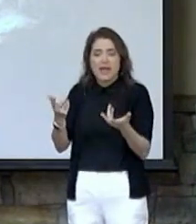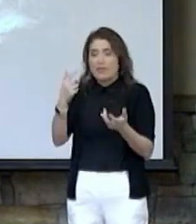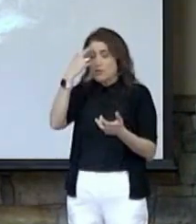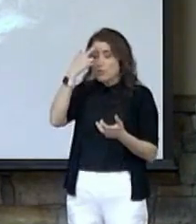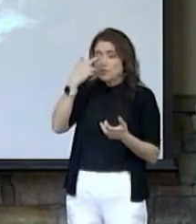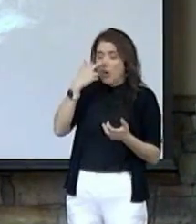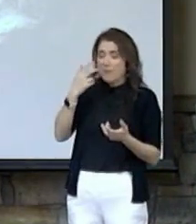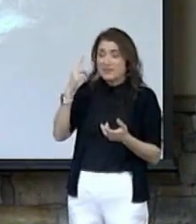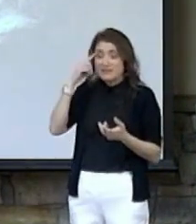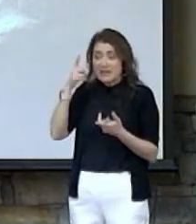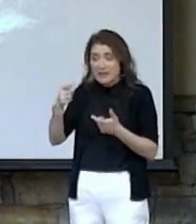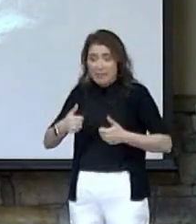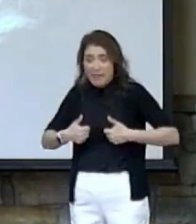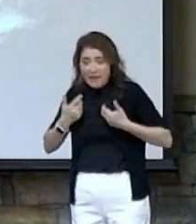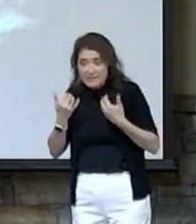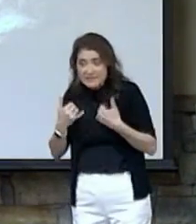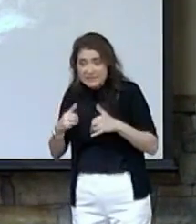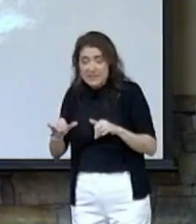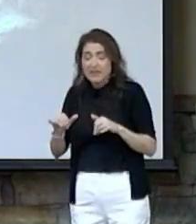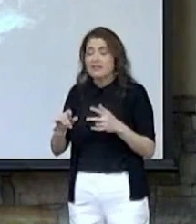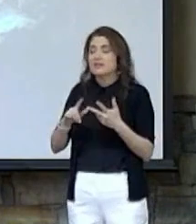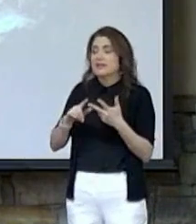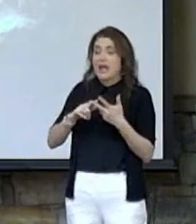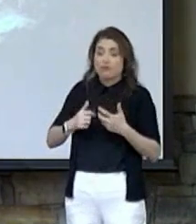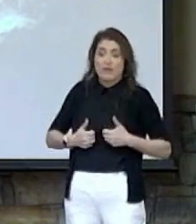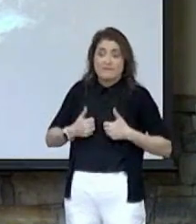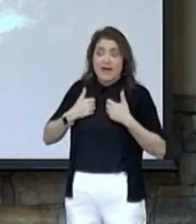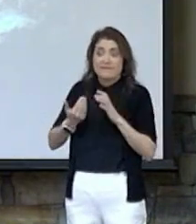and somehow being revived in that tomb and being